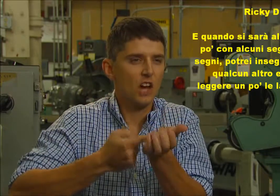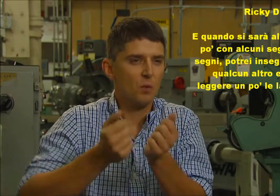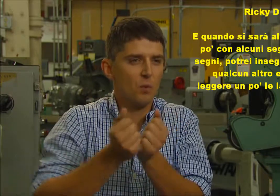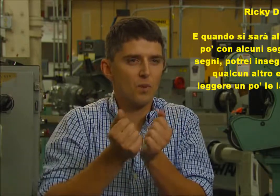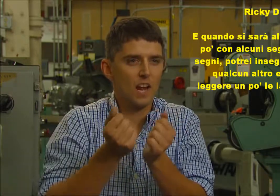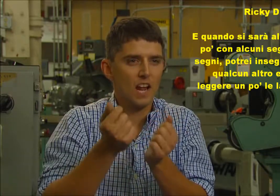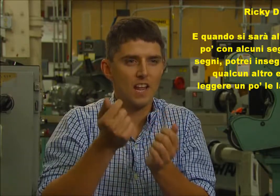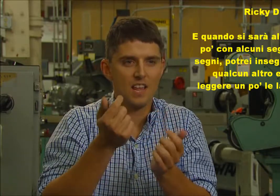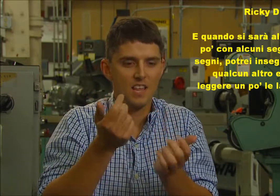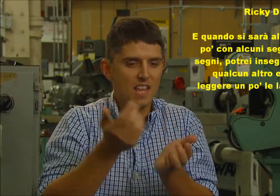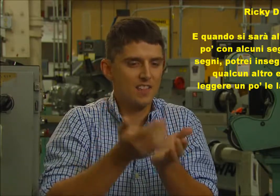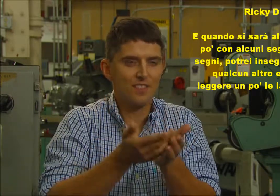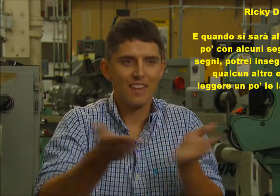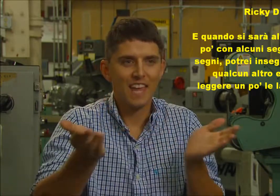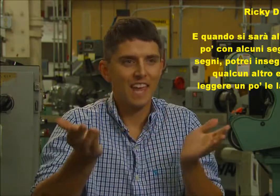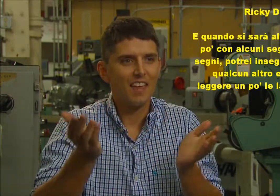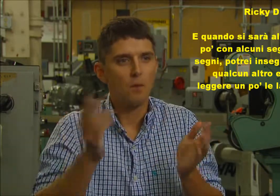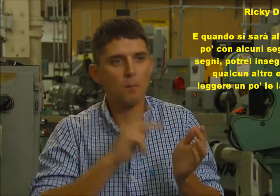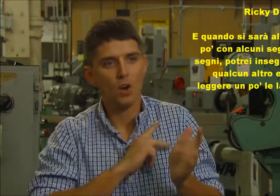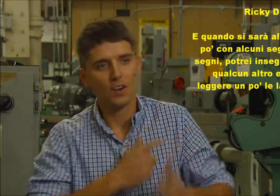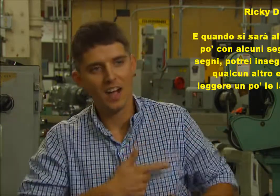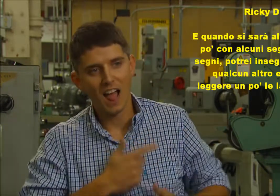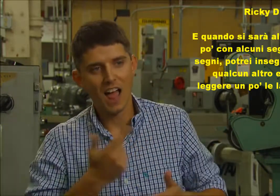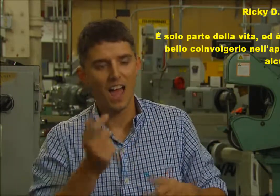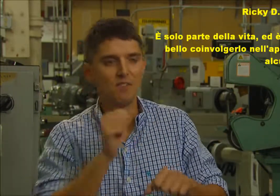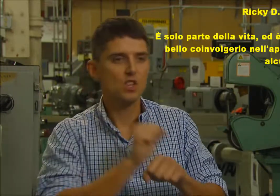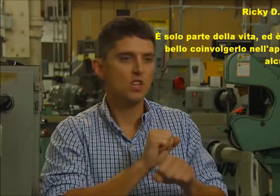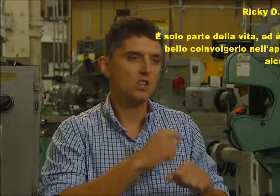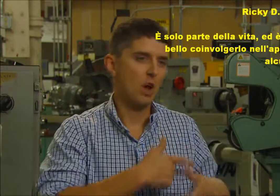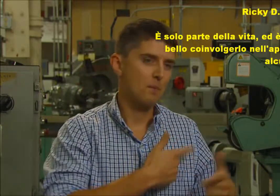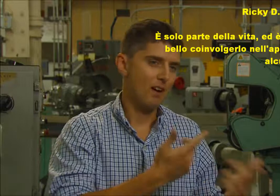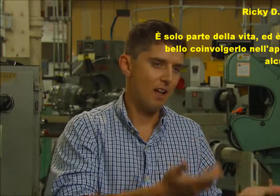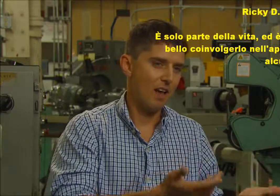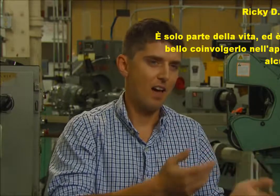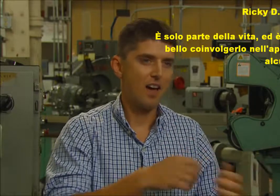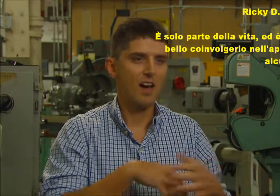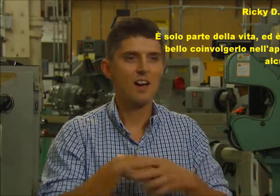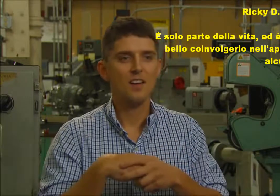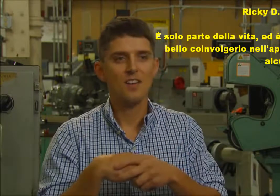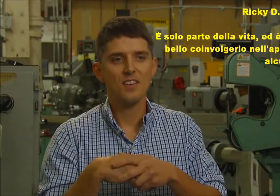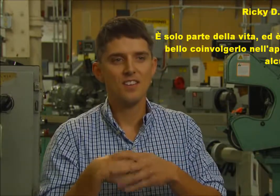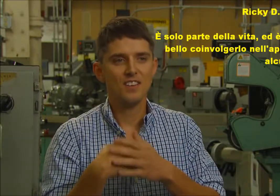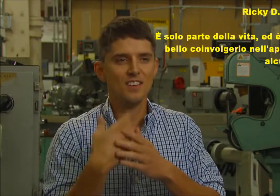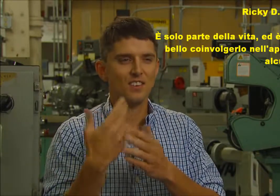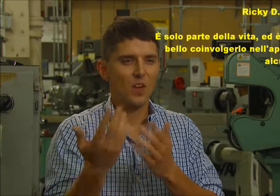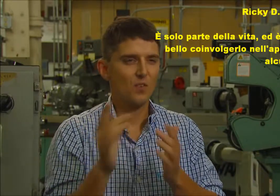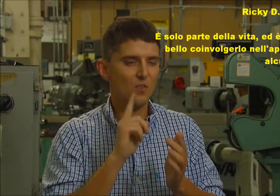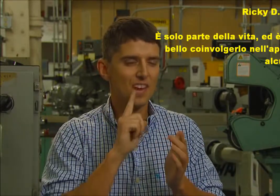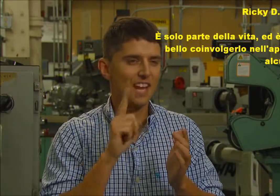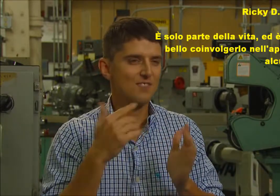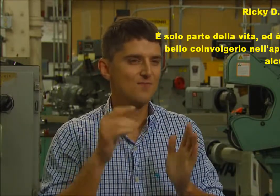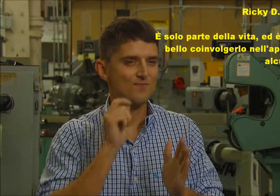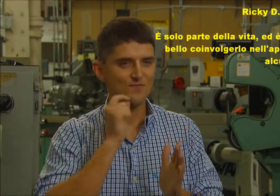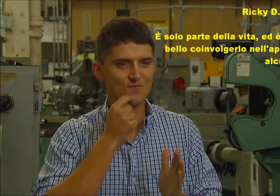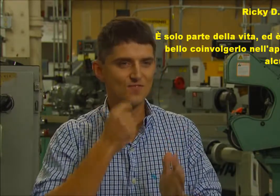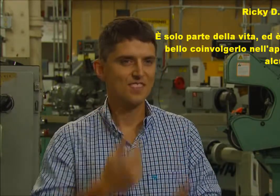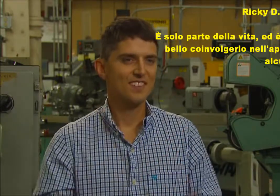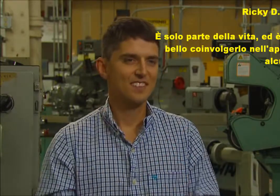some more signs. And I could lip read some and help with that. And it's just part of life, and it's really cool to